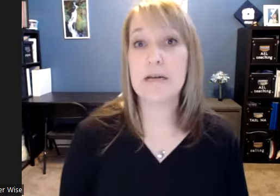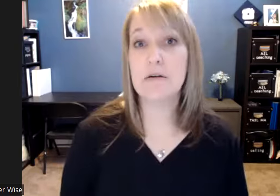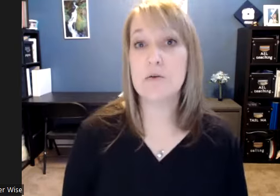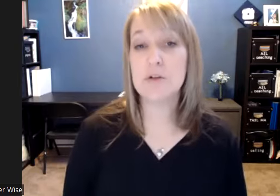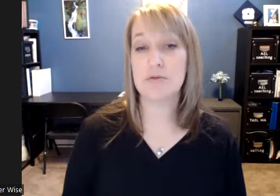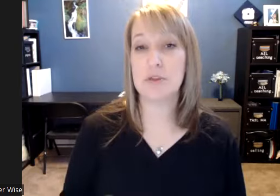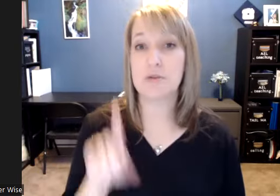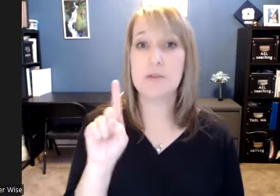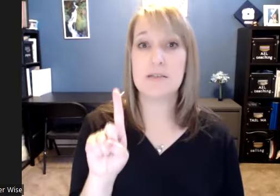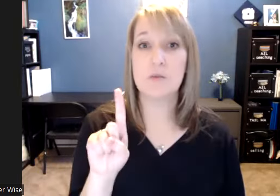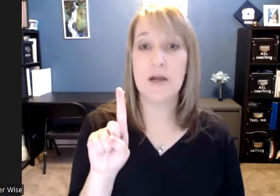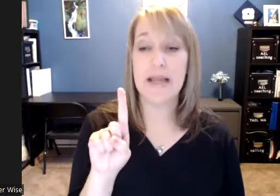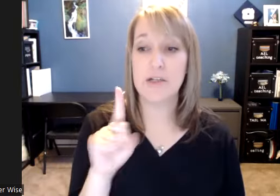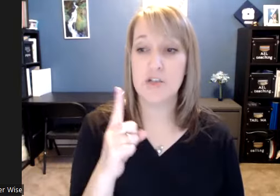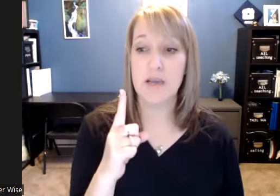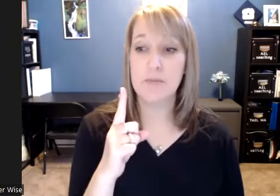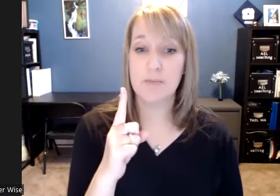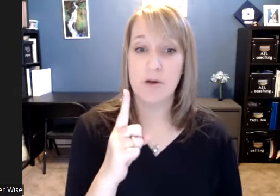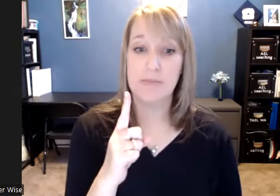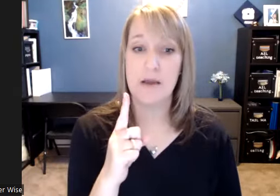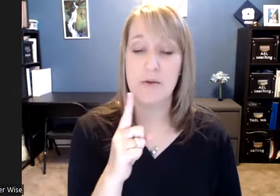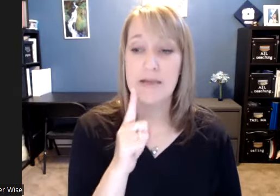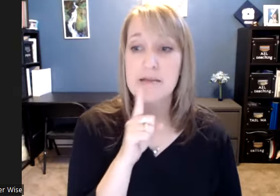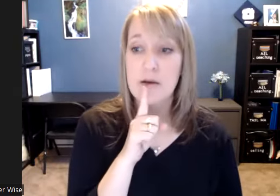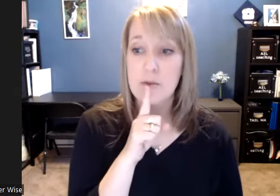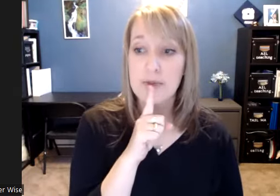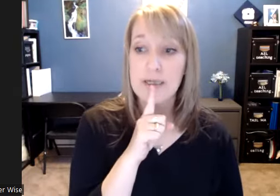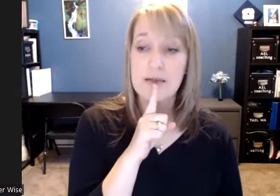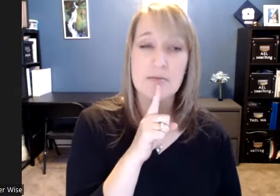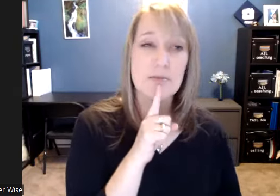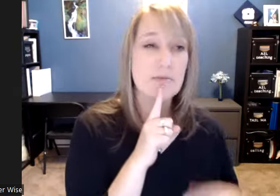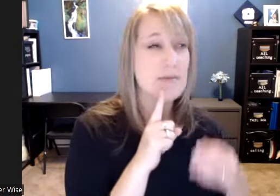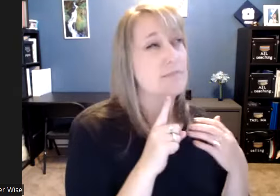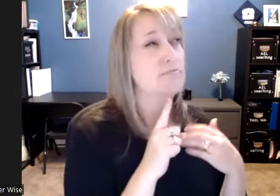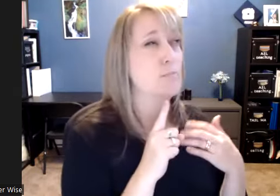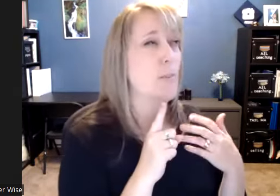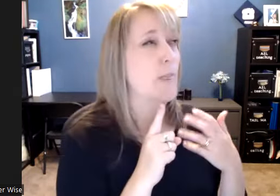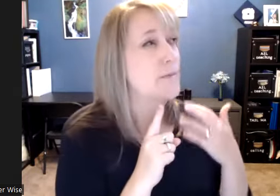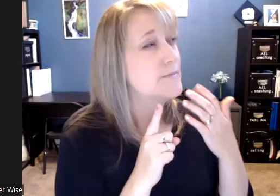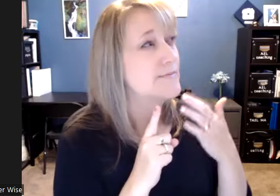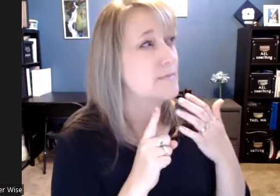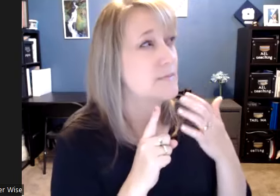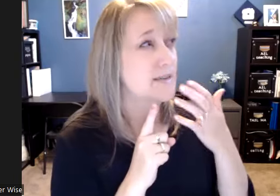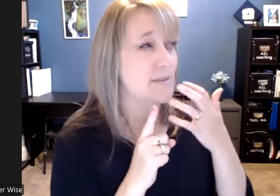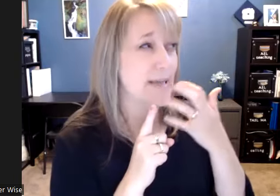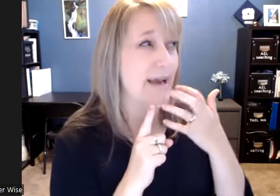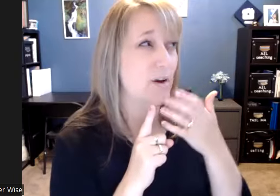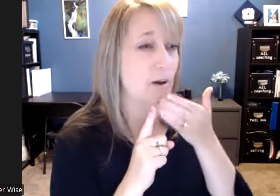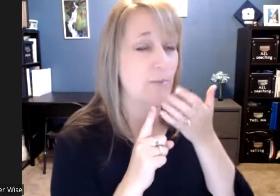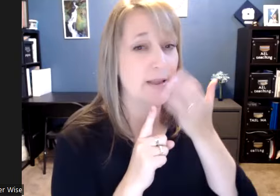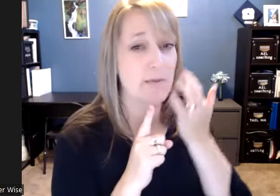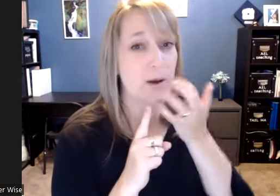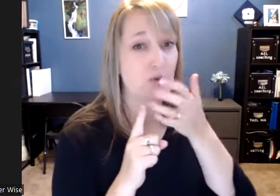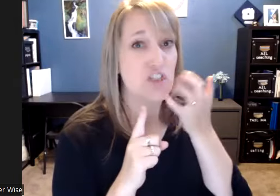Real or true is a one hand shape, palm sideways. Bring it like, doesn't have to be at your mouth, but like mouth